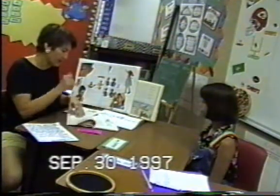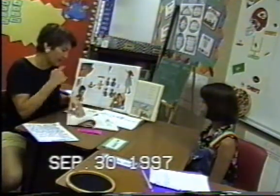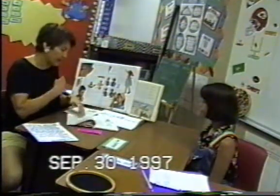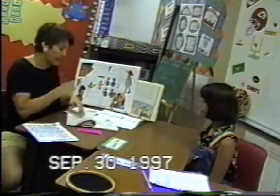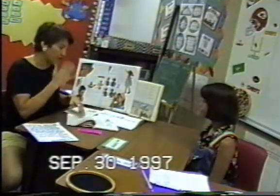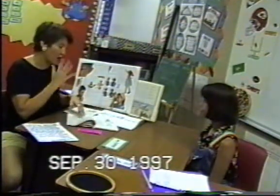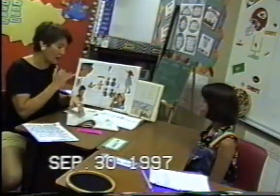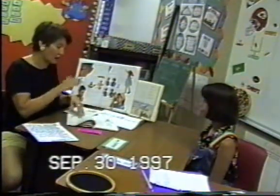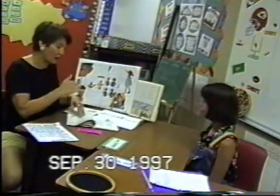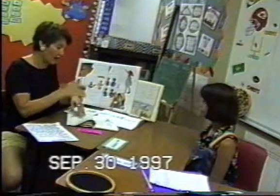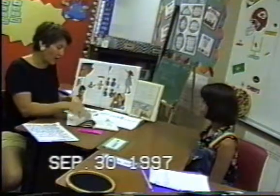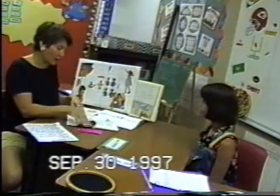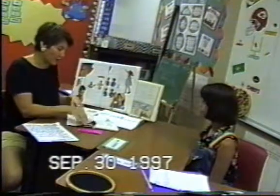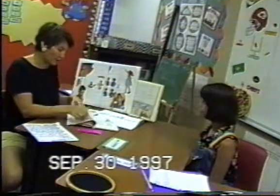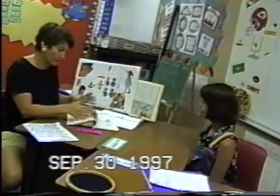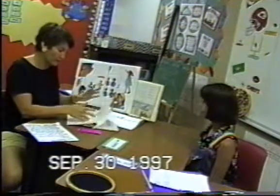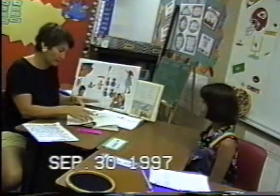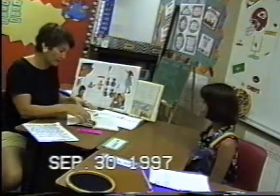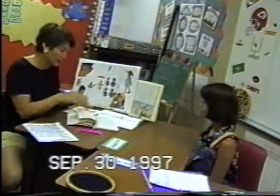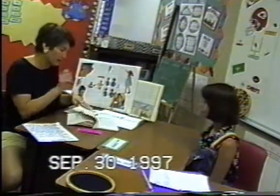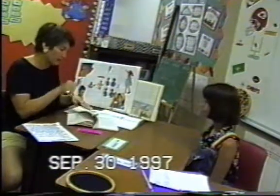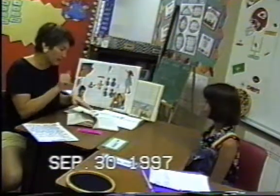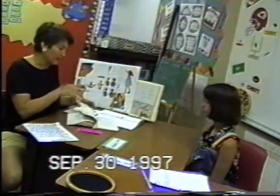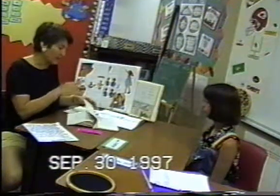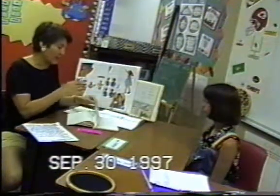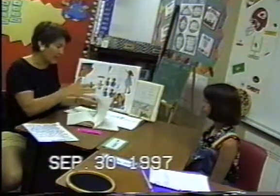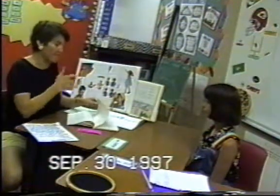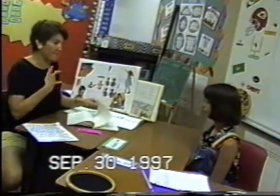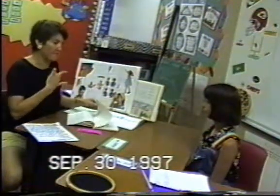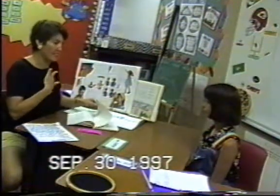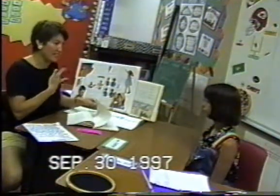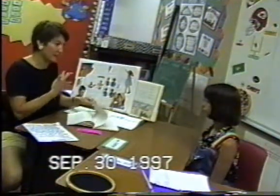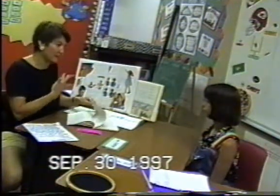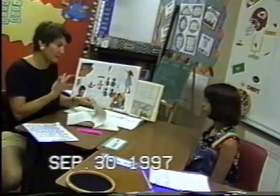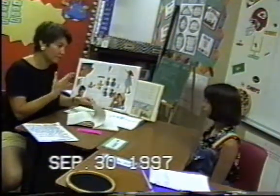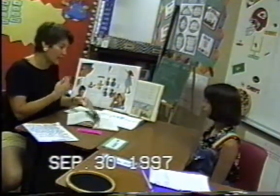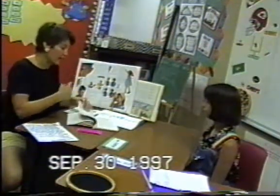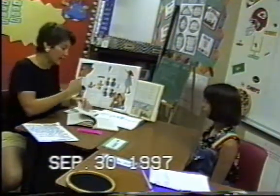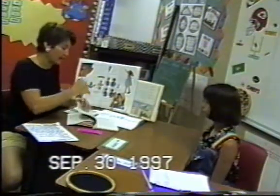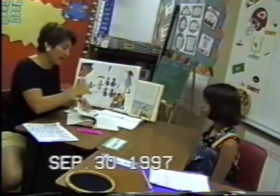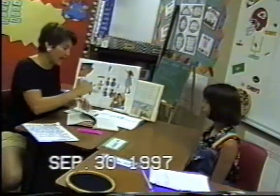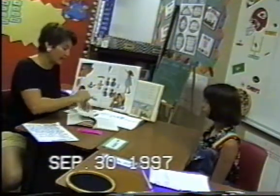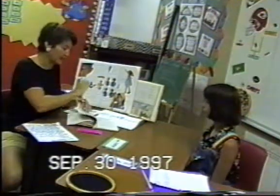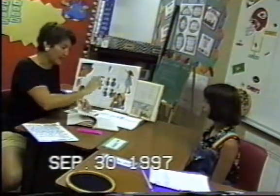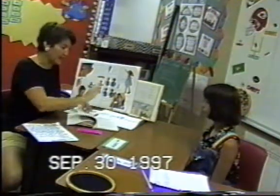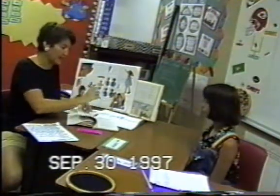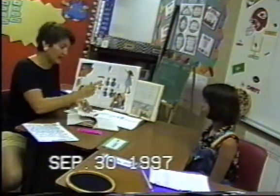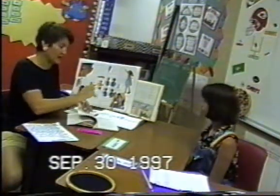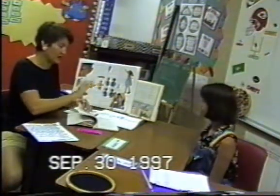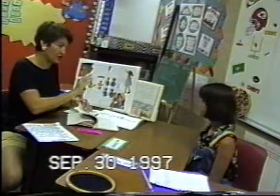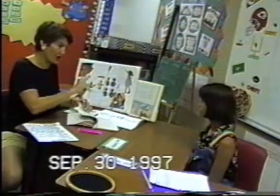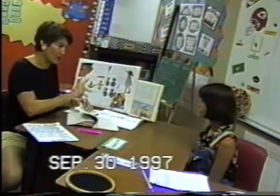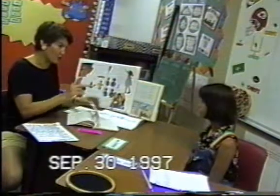And then it talks about how people can feel, and then that is the end of the